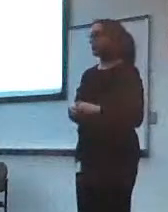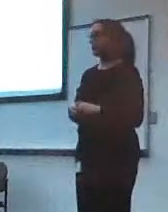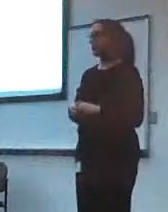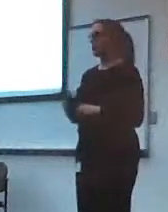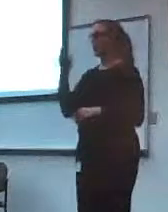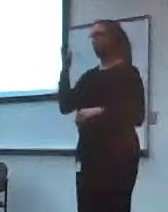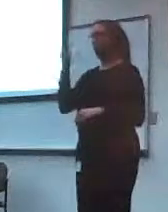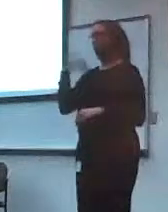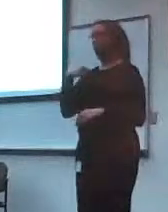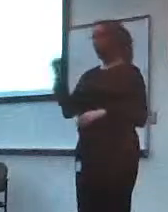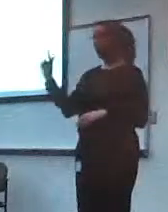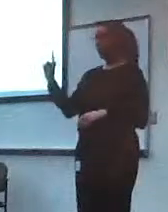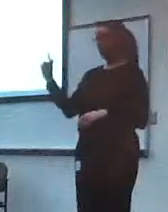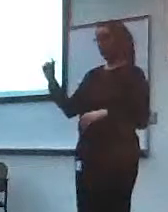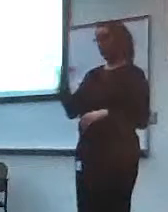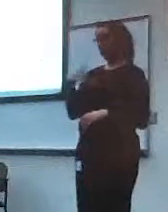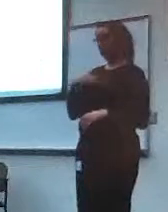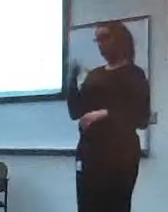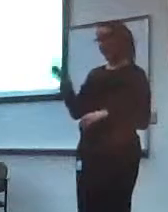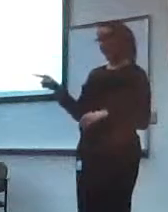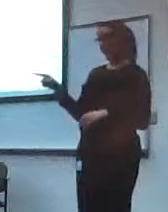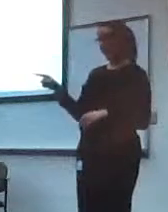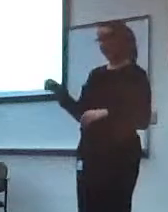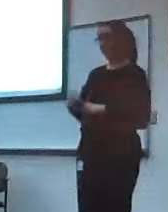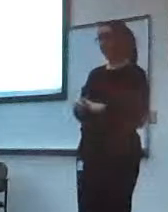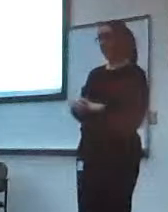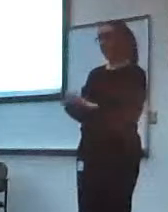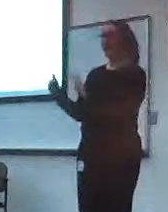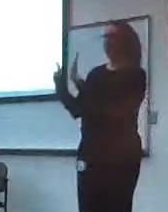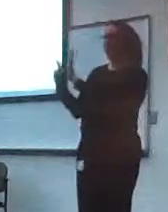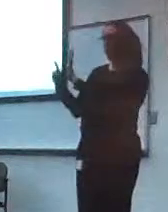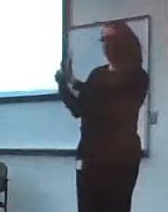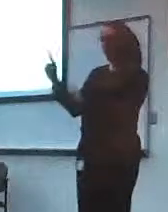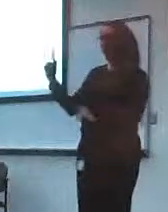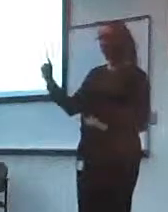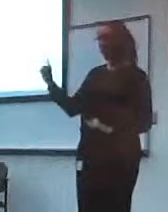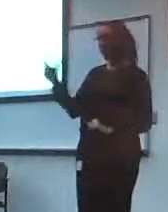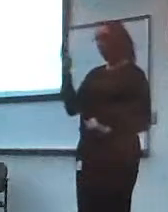So do we feel that a lot of these people need to go to jail? No, we reintegrate them back into society.